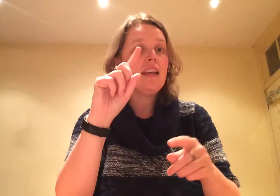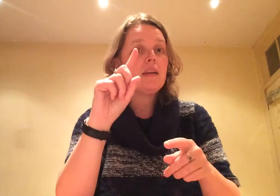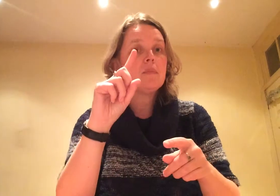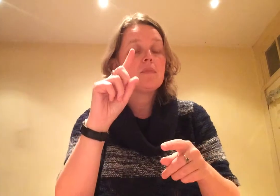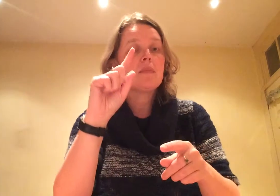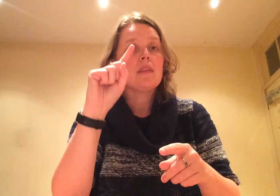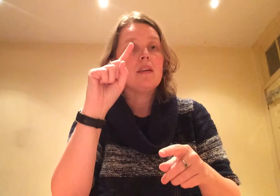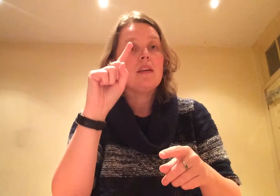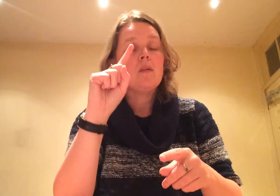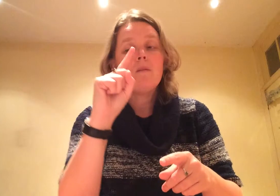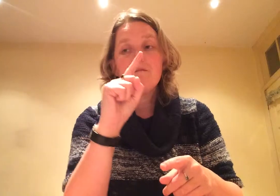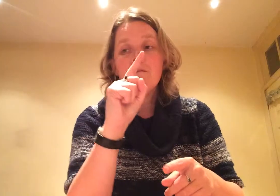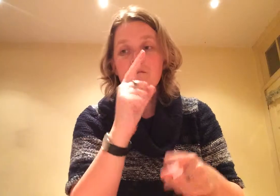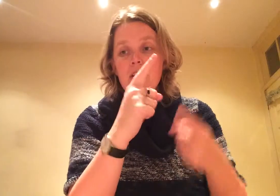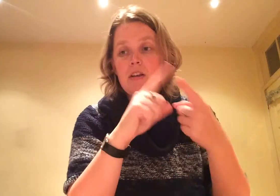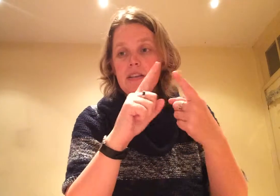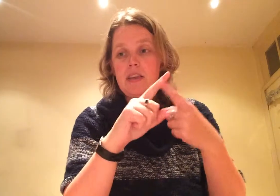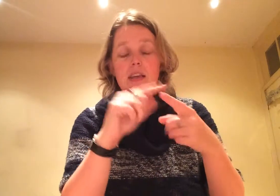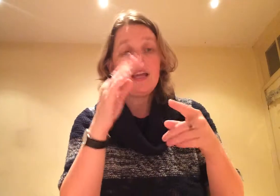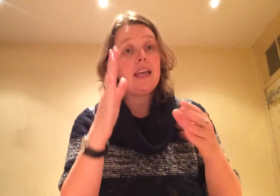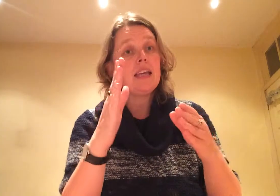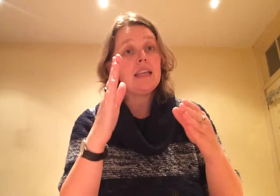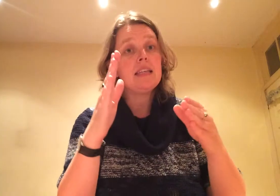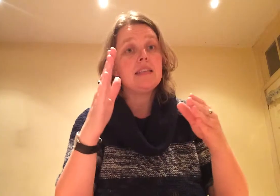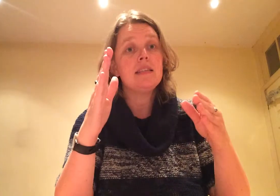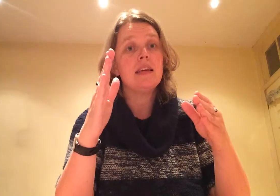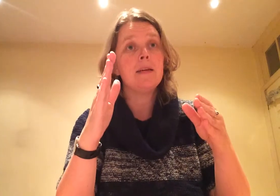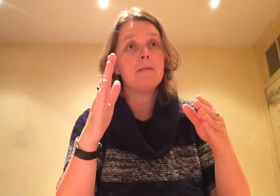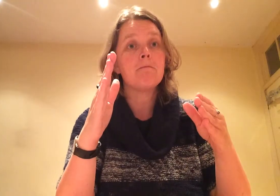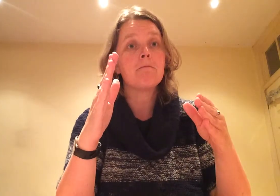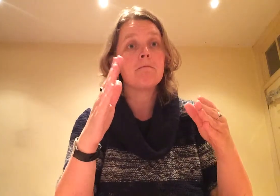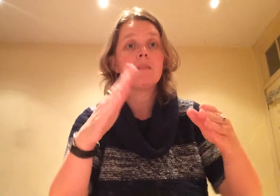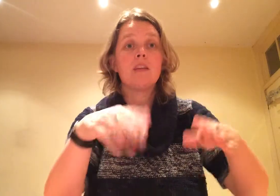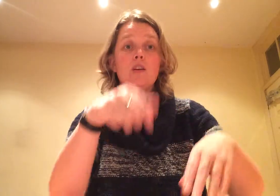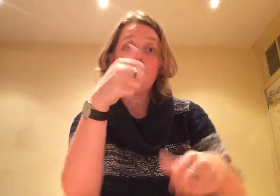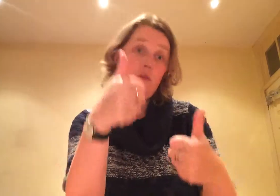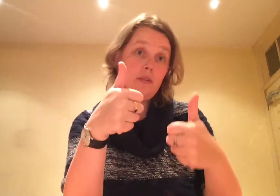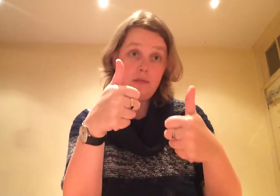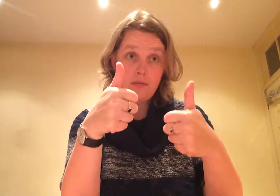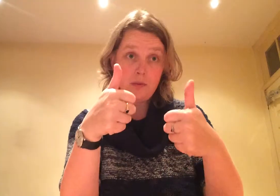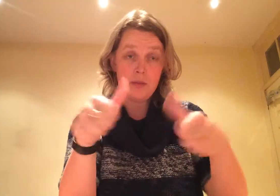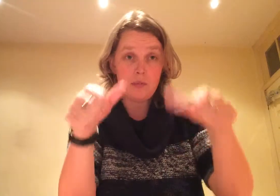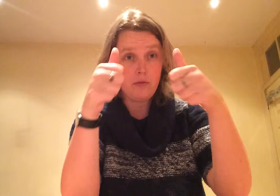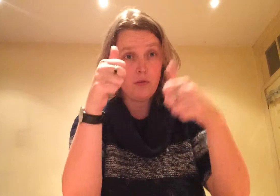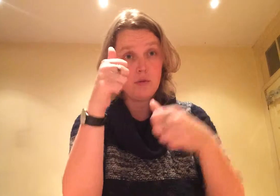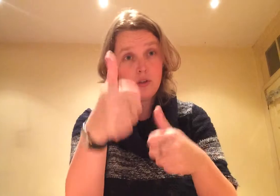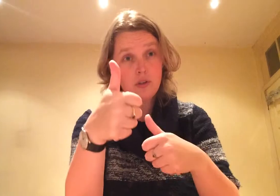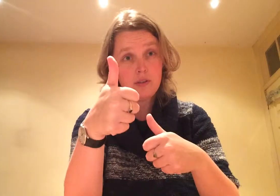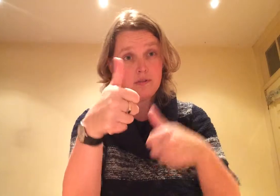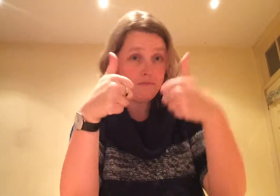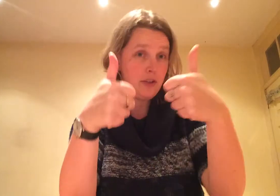Okay, first thing is good, which we did before. Good, very